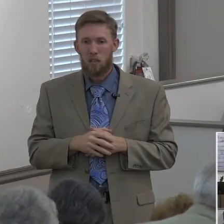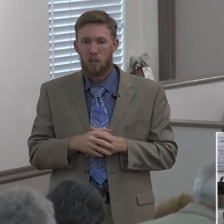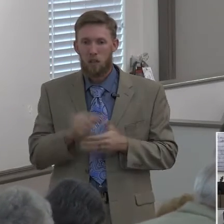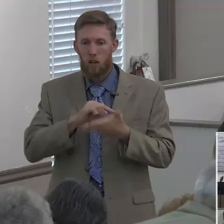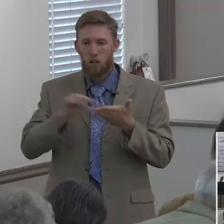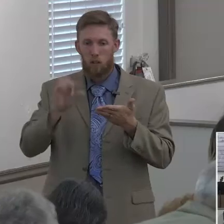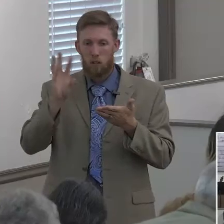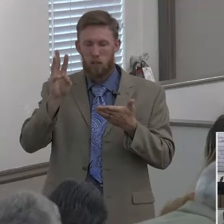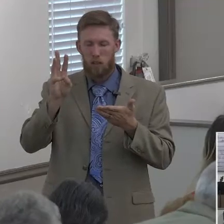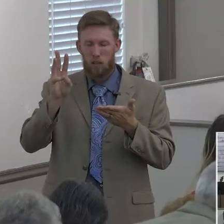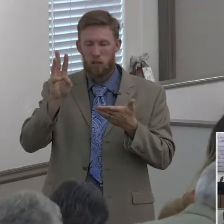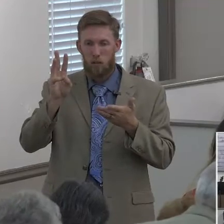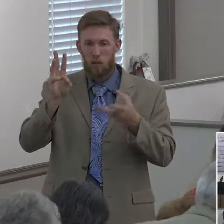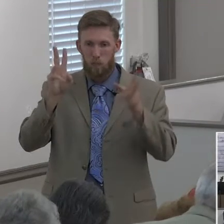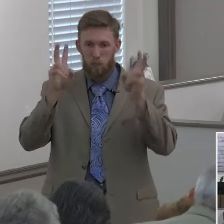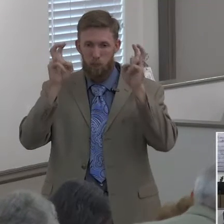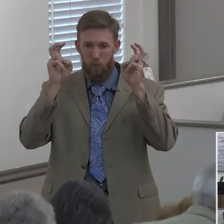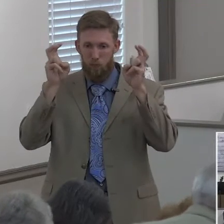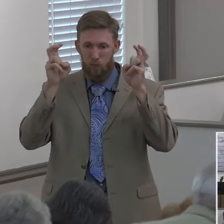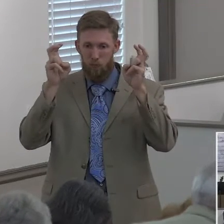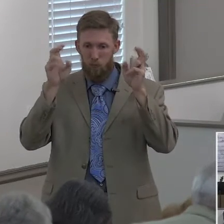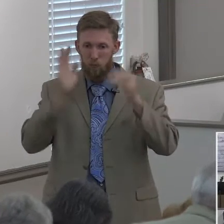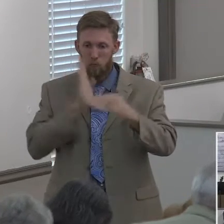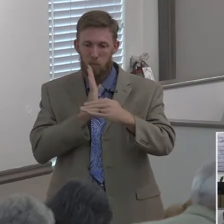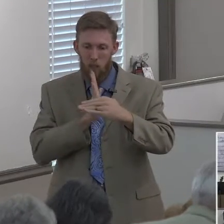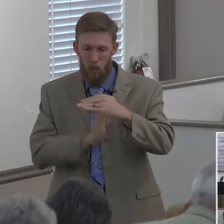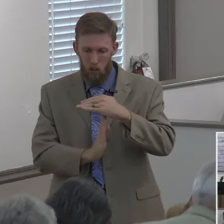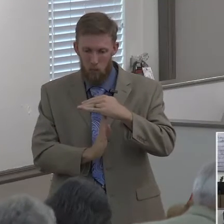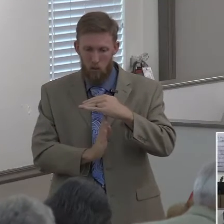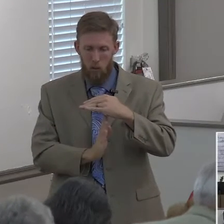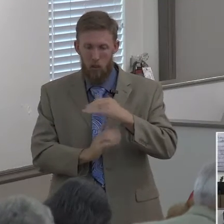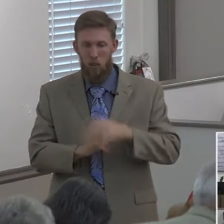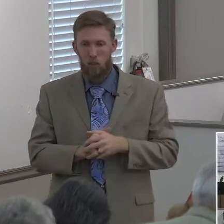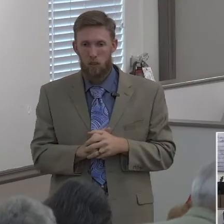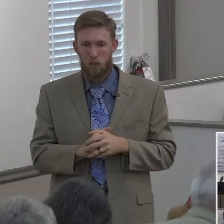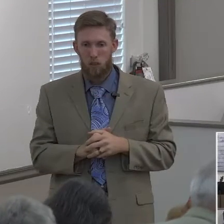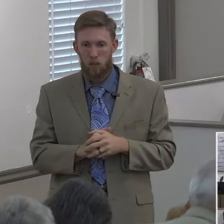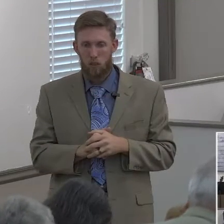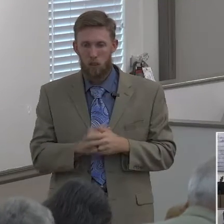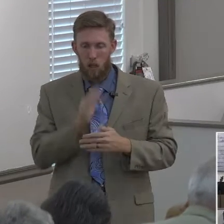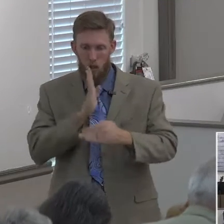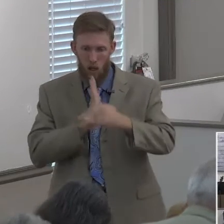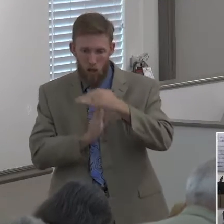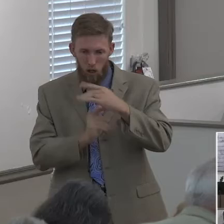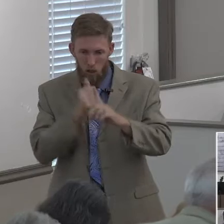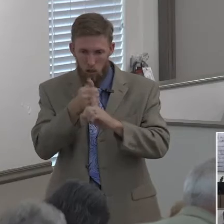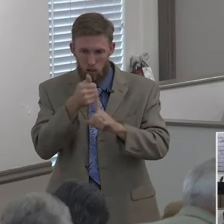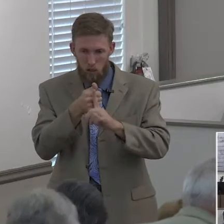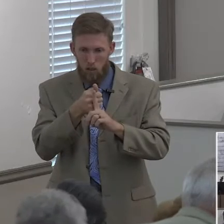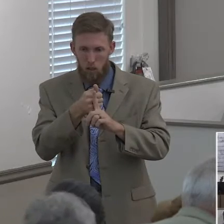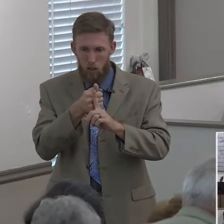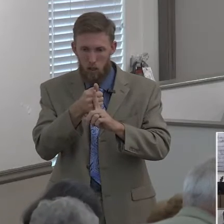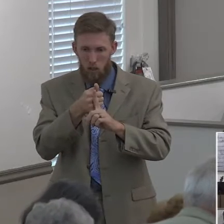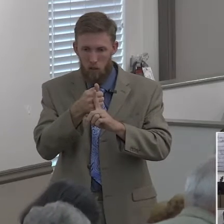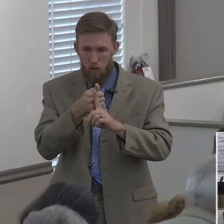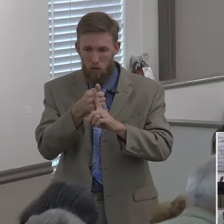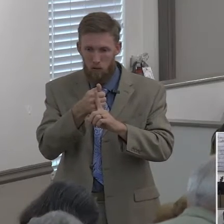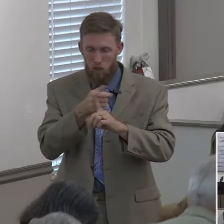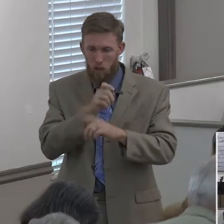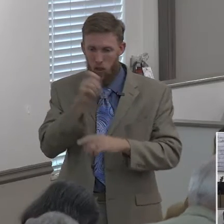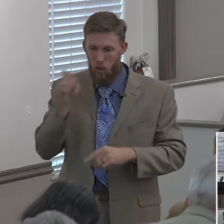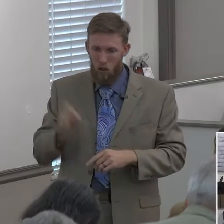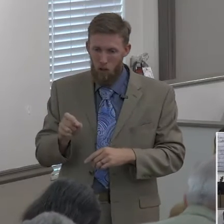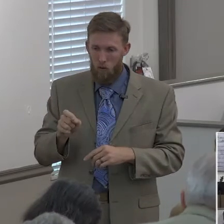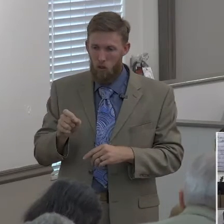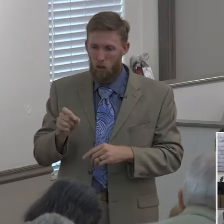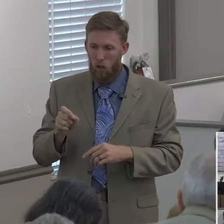with verse 6. The word humble here says, humble yourselves, therefore, under the